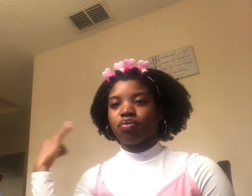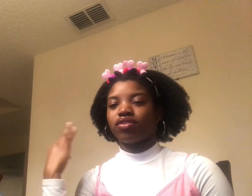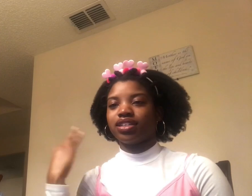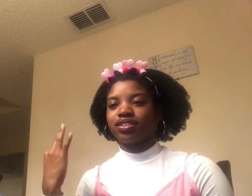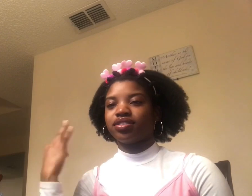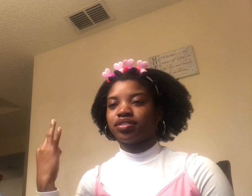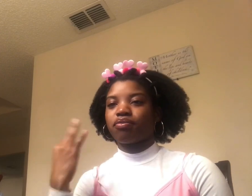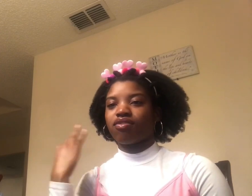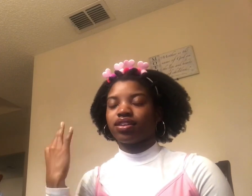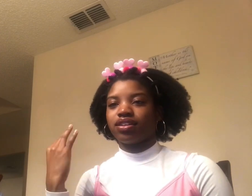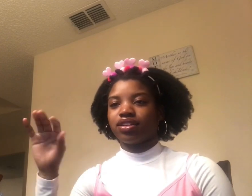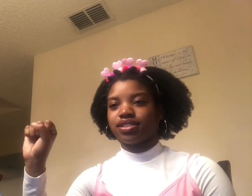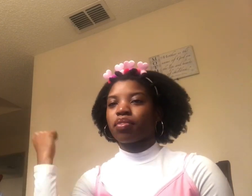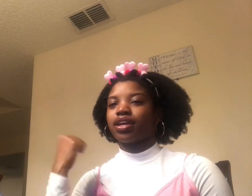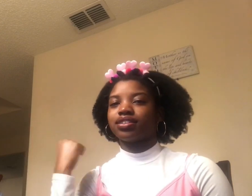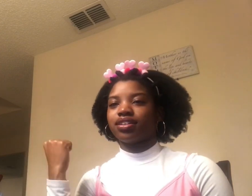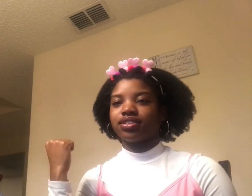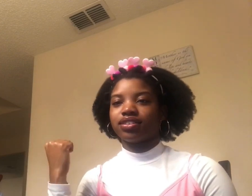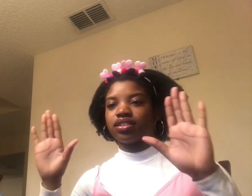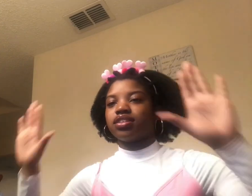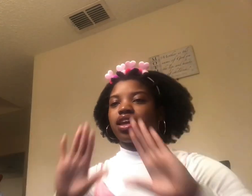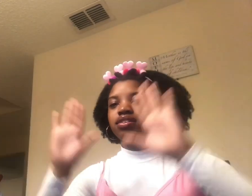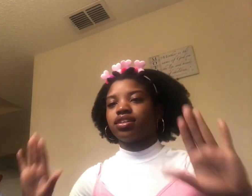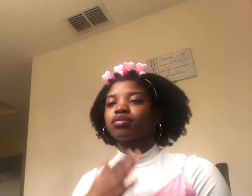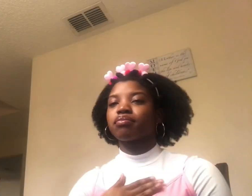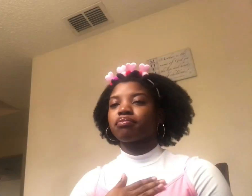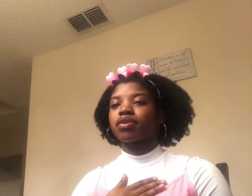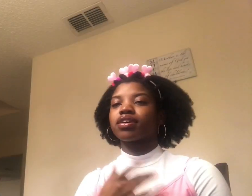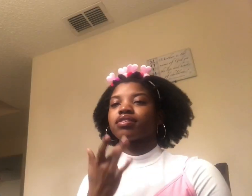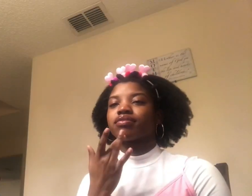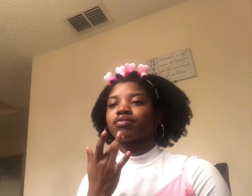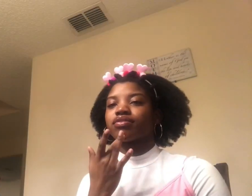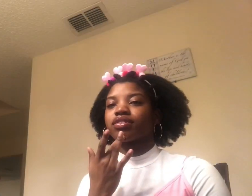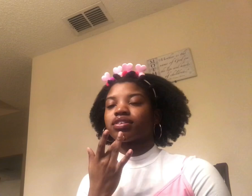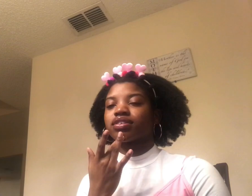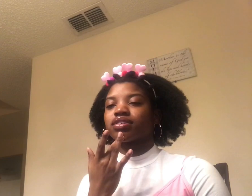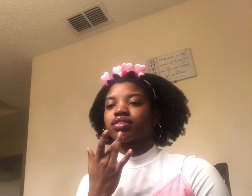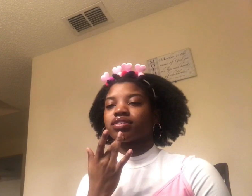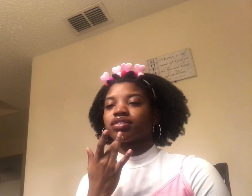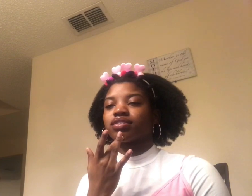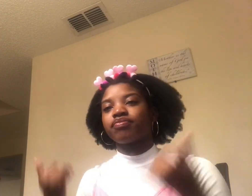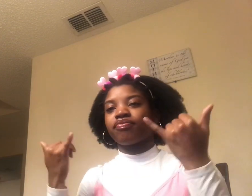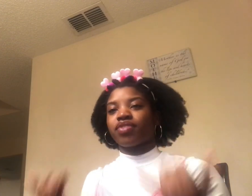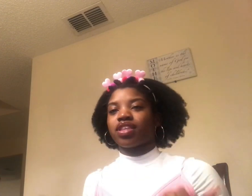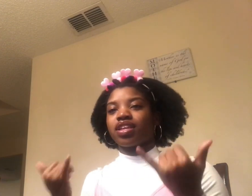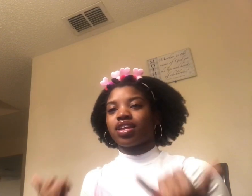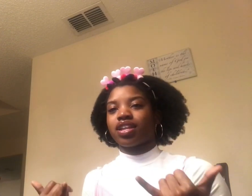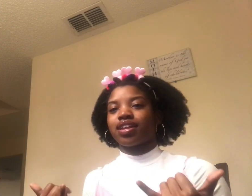isn't sped up but I accidentally deleted the audio so I'll be telling you each word my favorite today